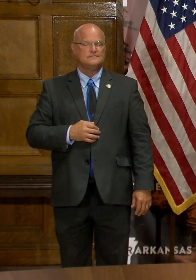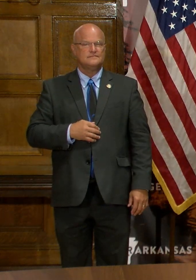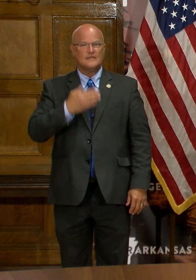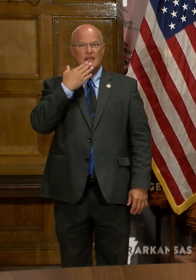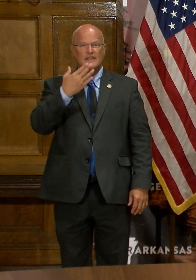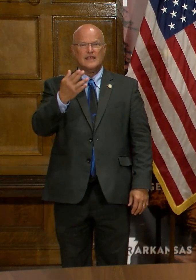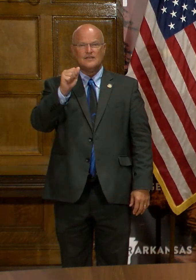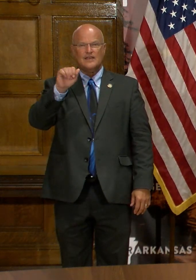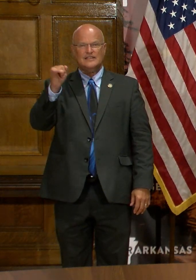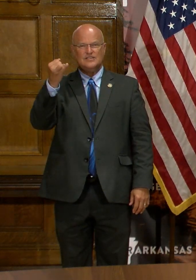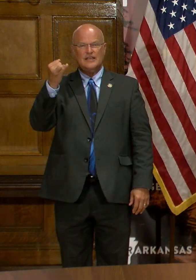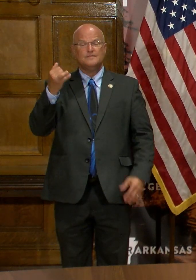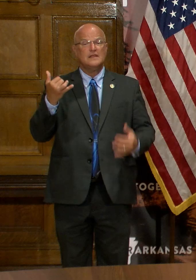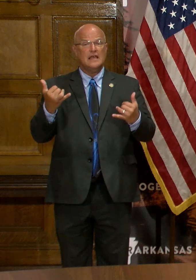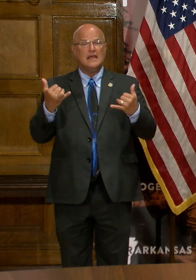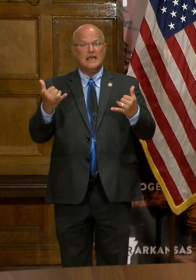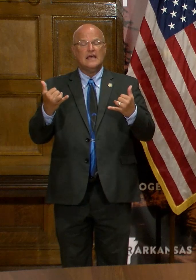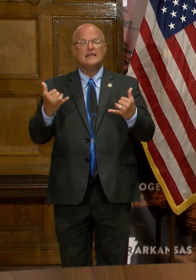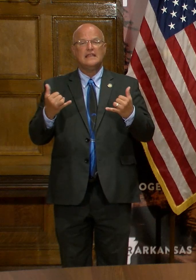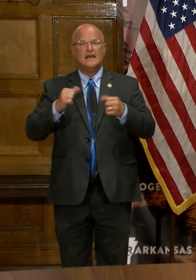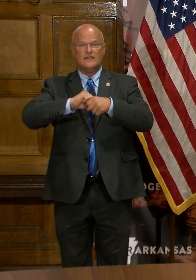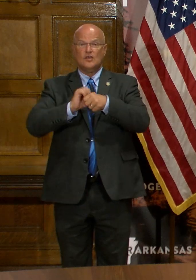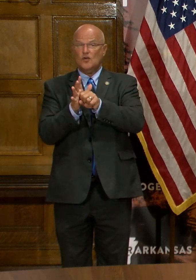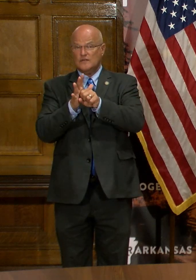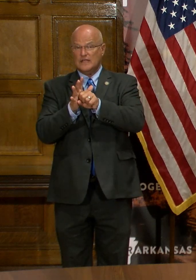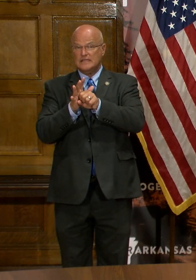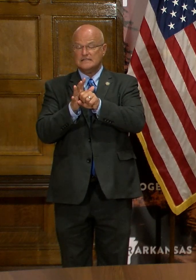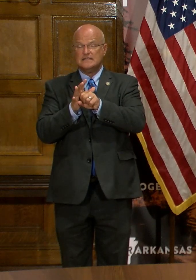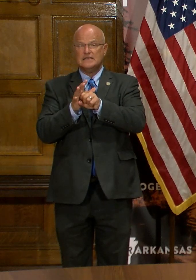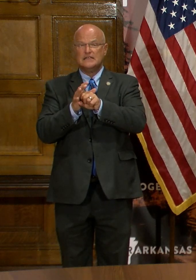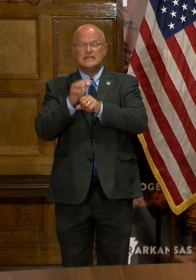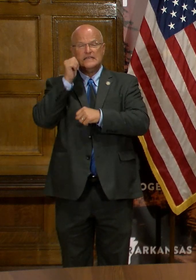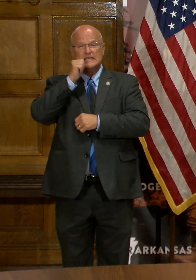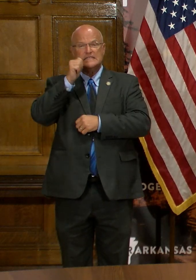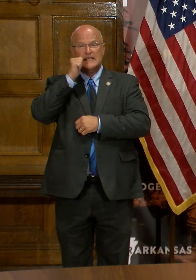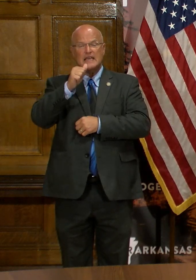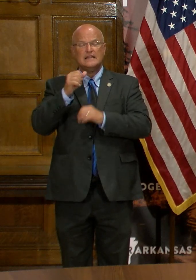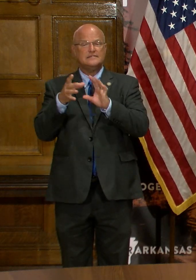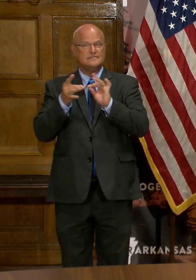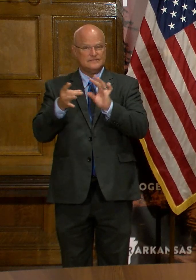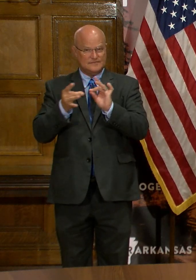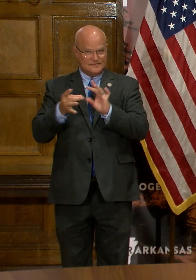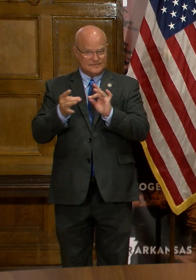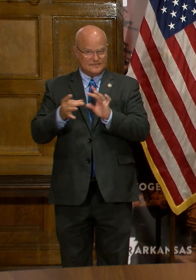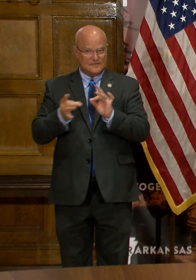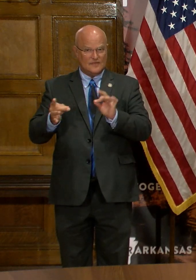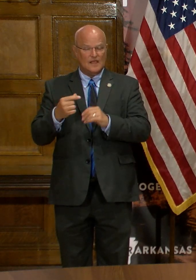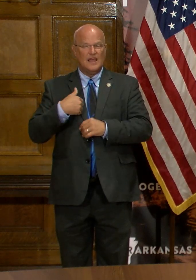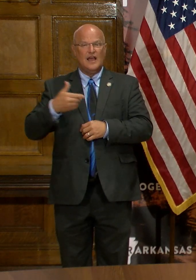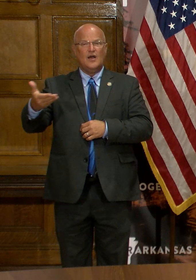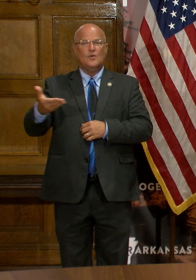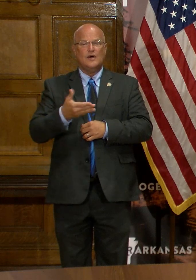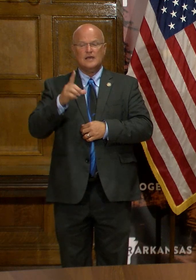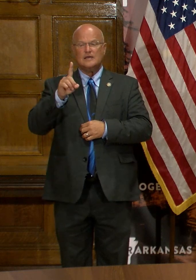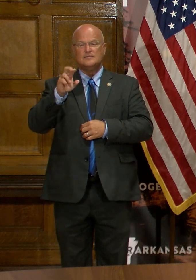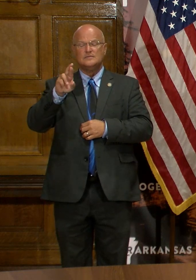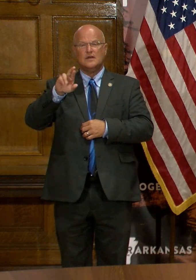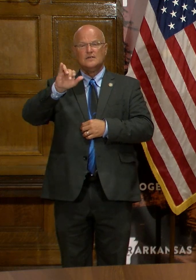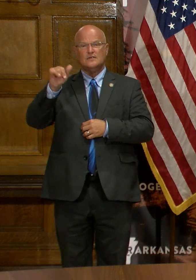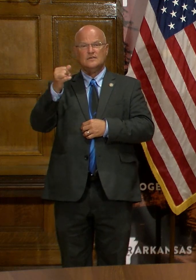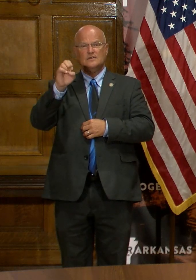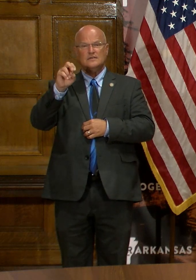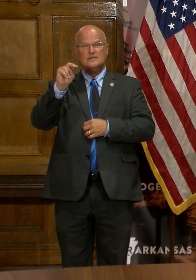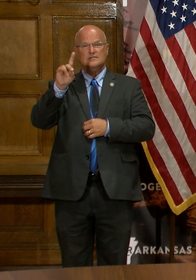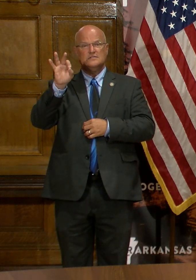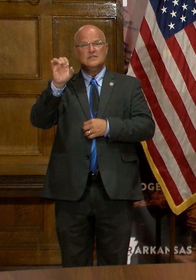Thank you, AJ. And now on to our COVID-19 daily briefing. I welcome Dr. Jennifer